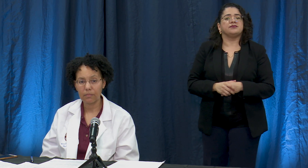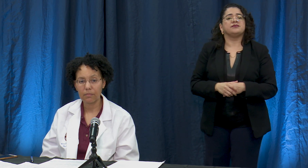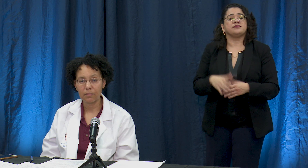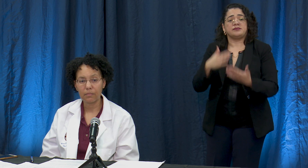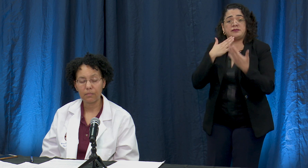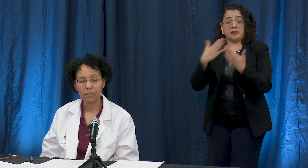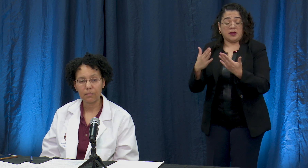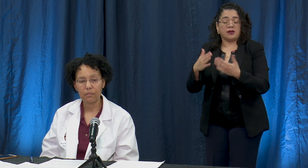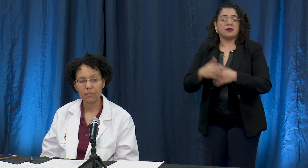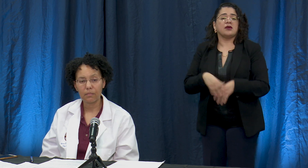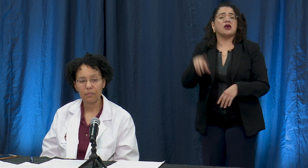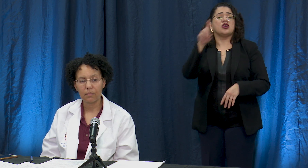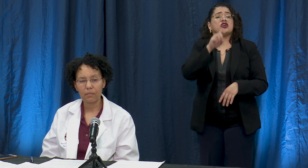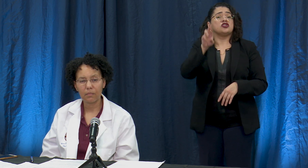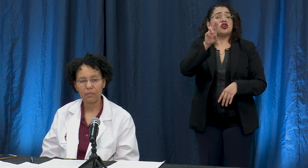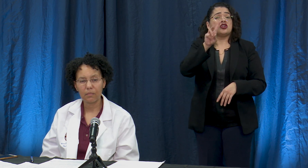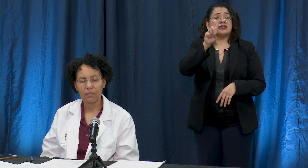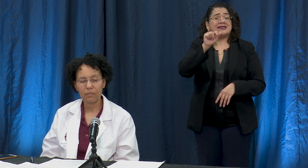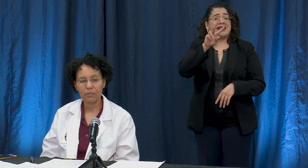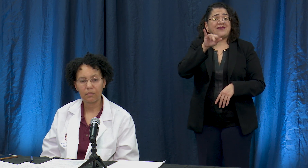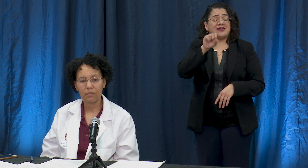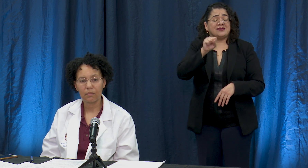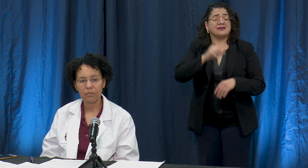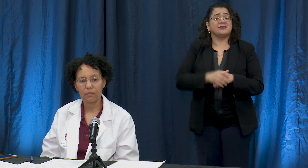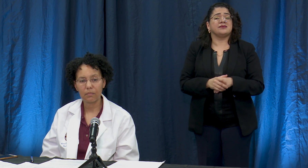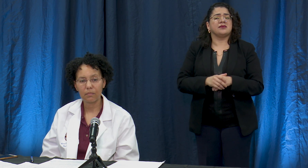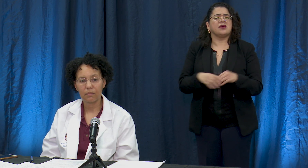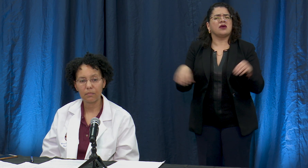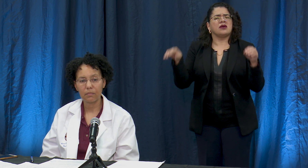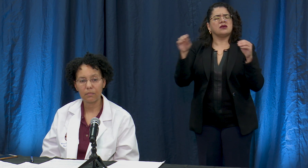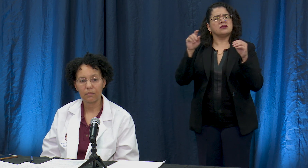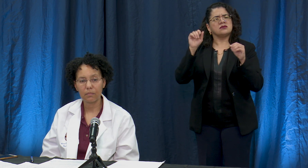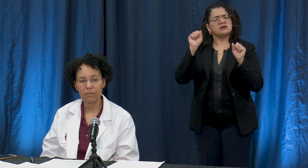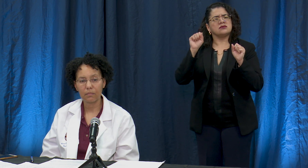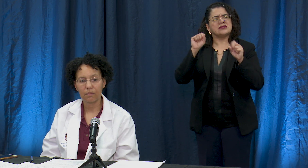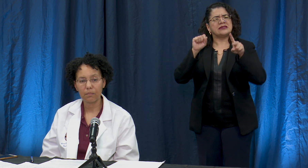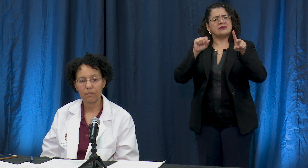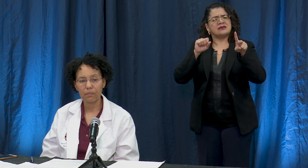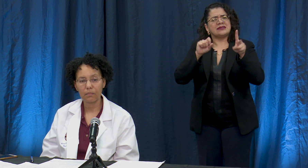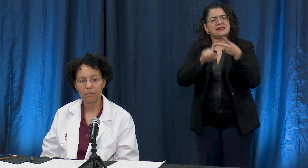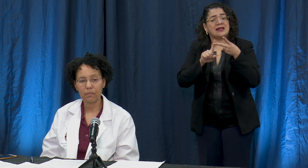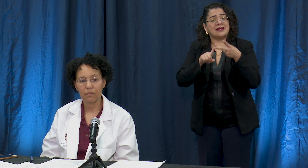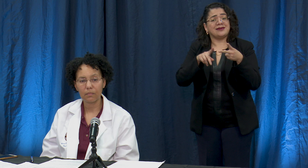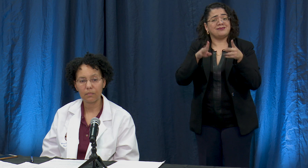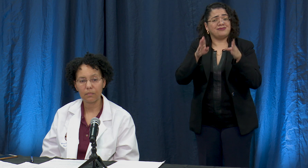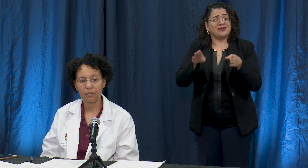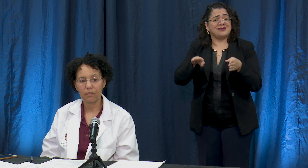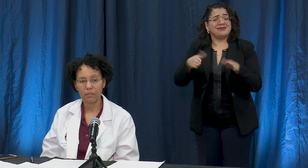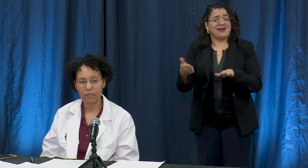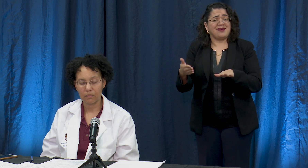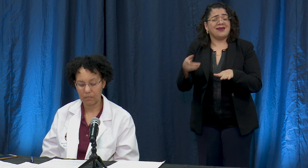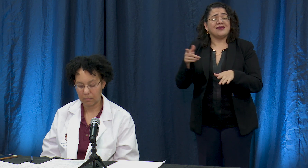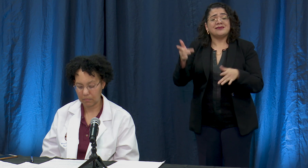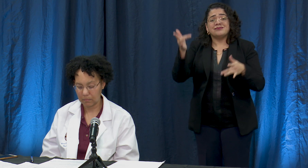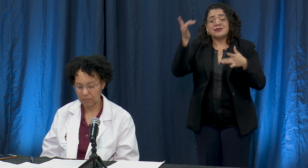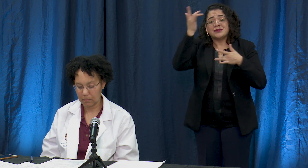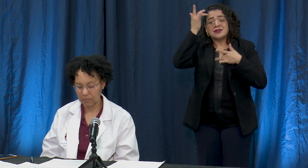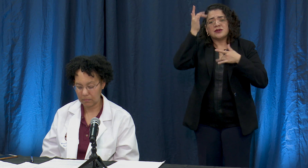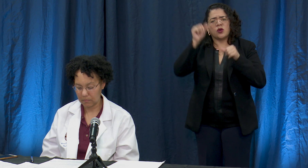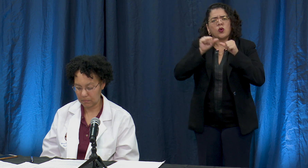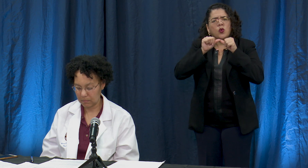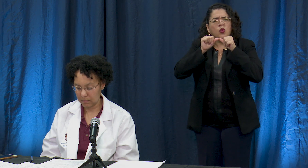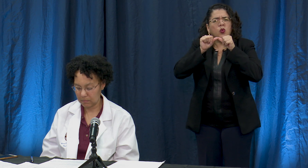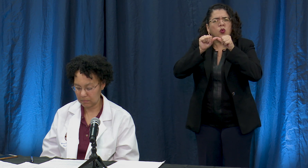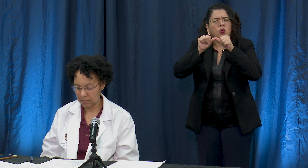Thank you. Dr. Davis, is there any more information you can provide about the second death? For example, how long was she sick and how did